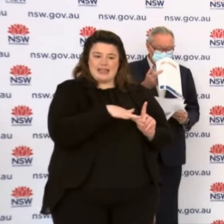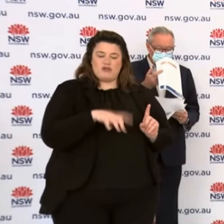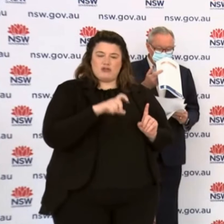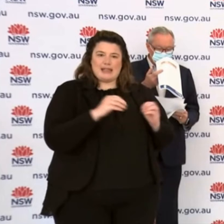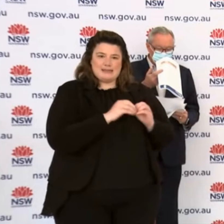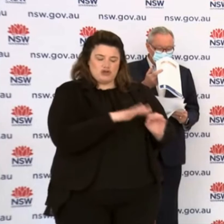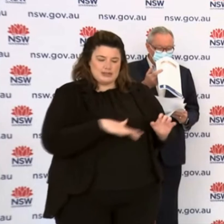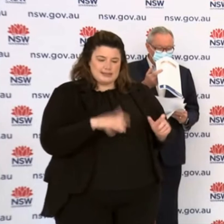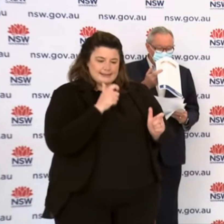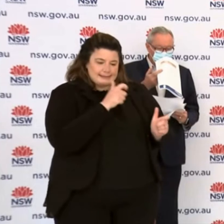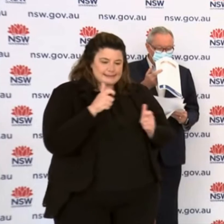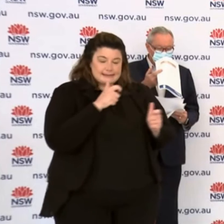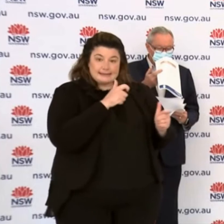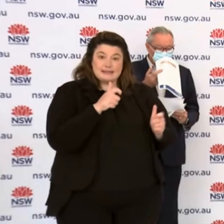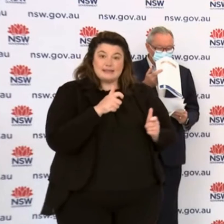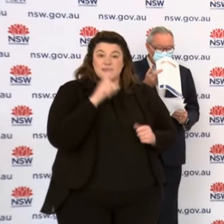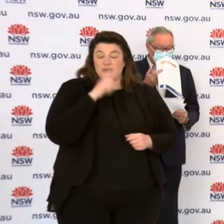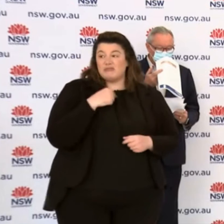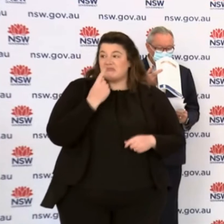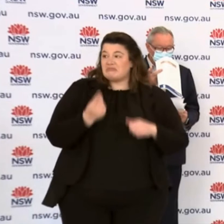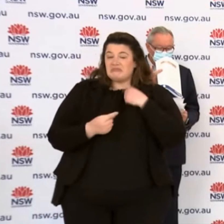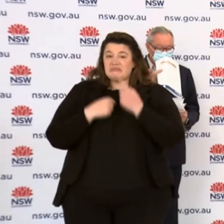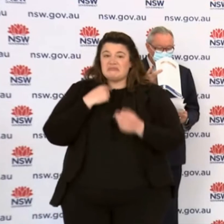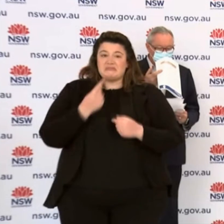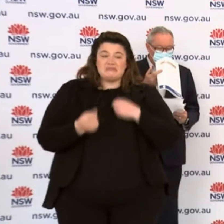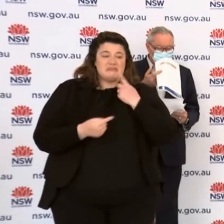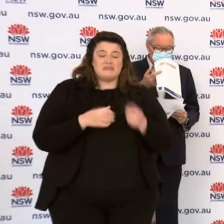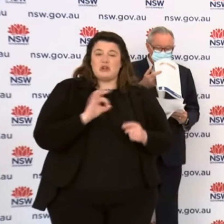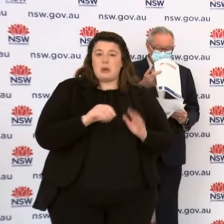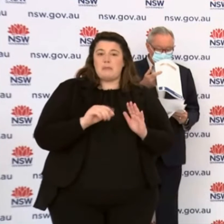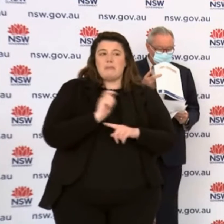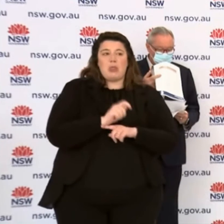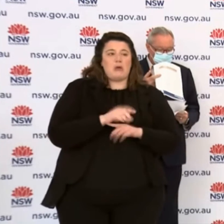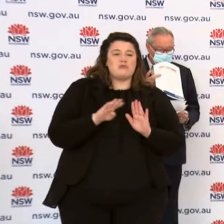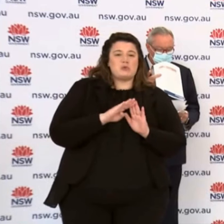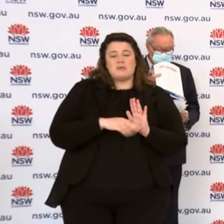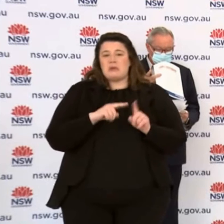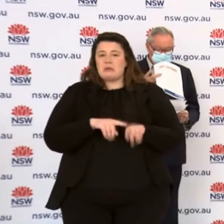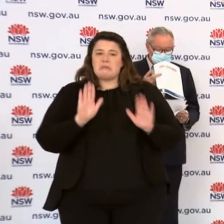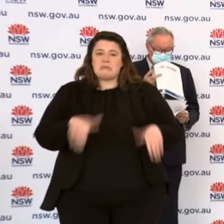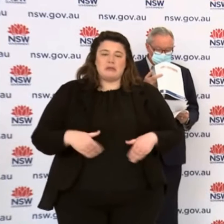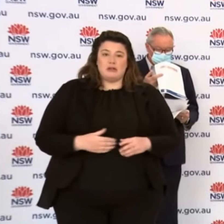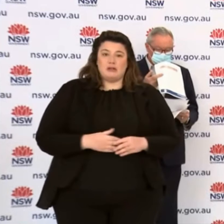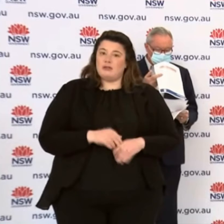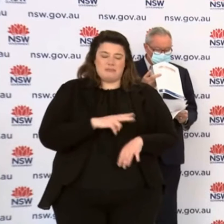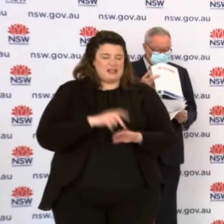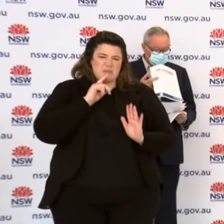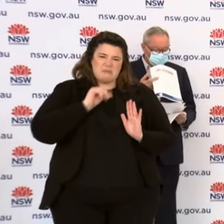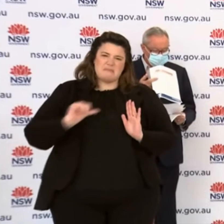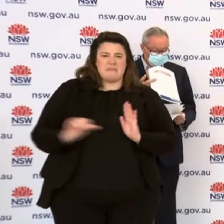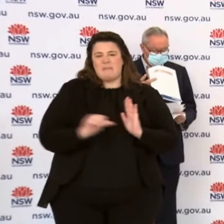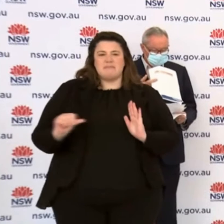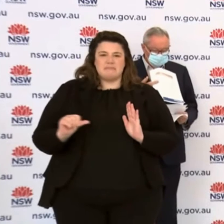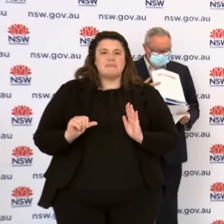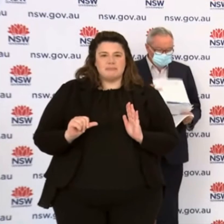people unfortunately do not seem to be taking notice of the warnings that are given. And police will be very strong in terms of their approach